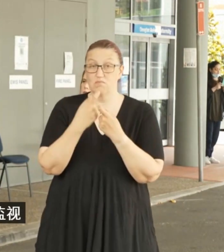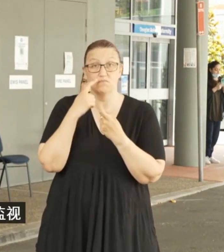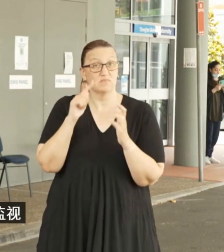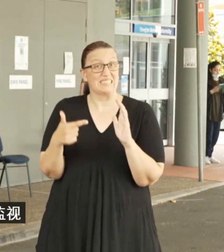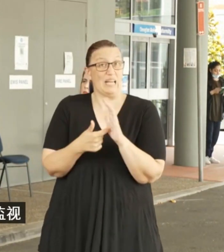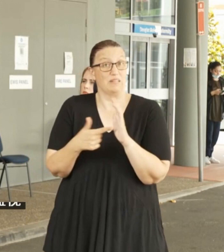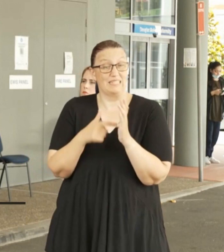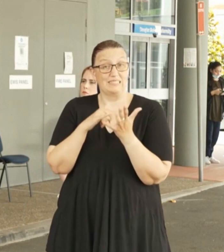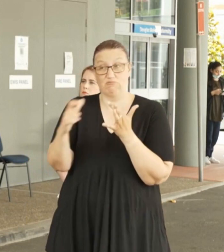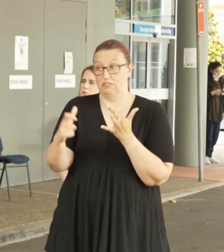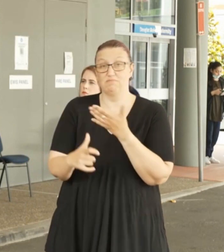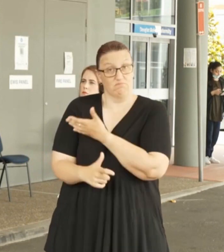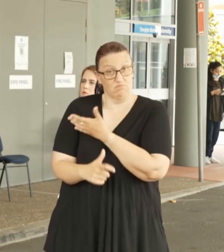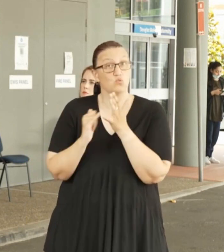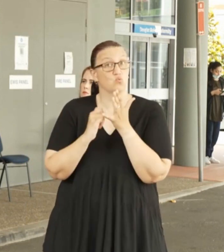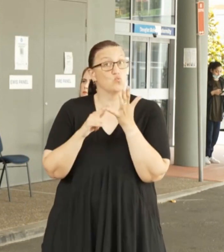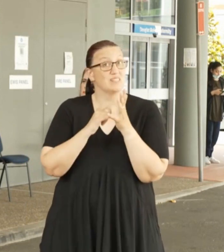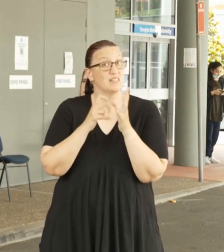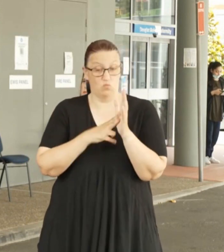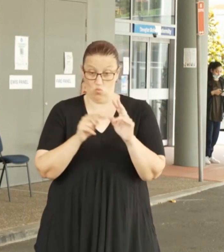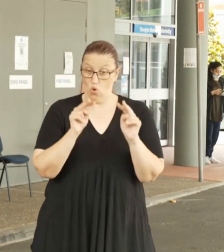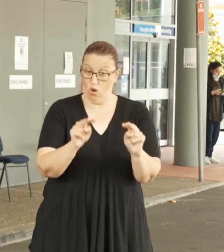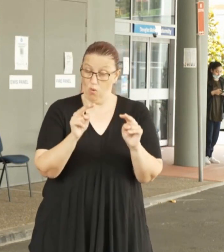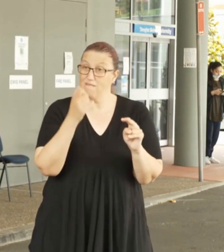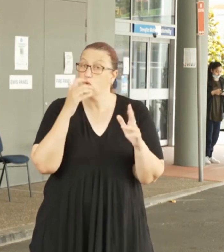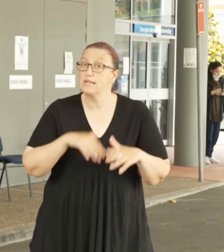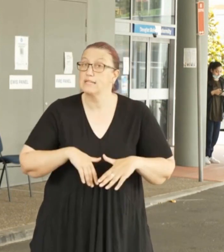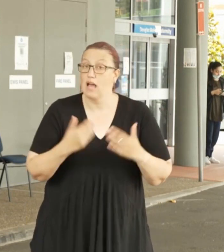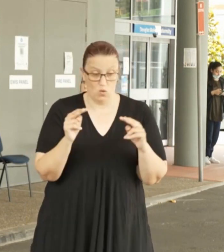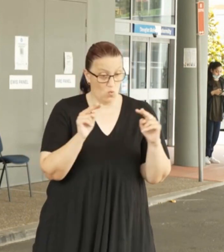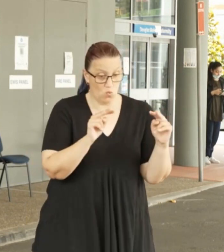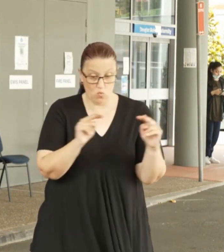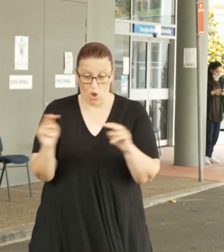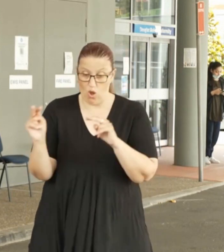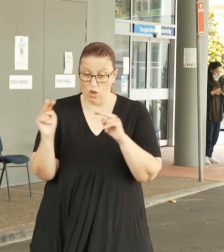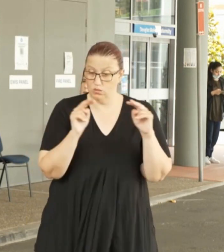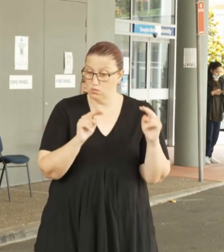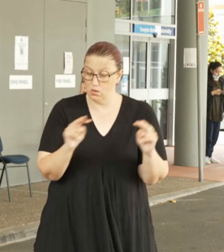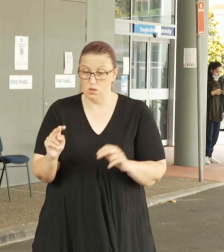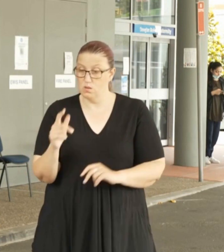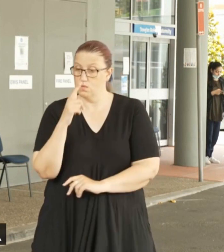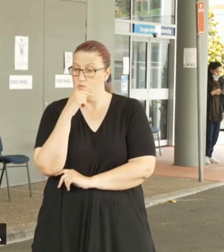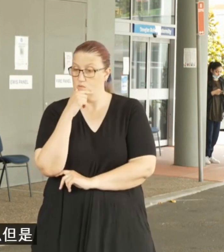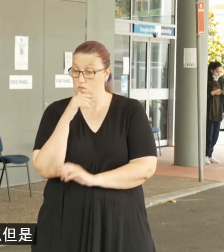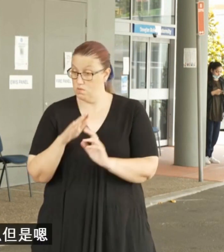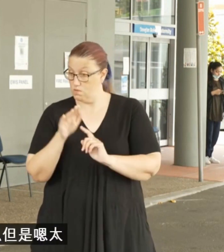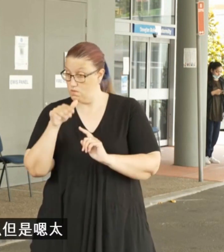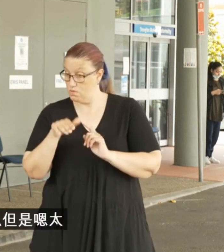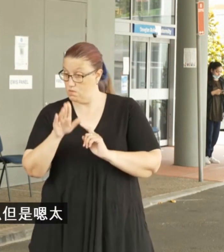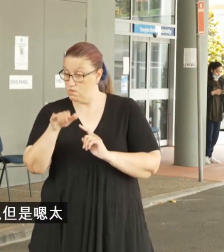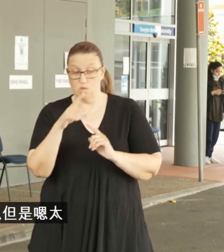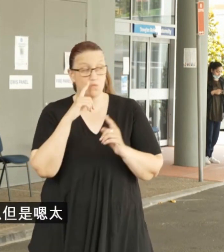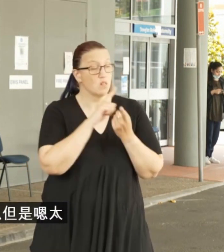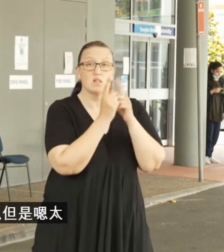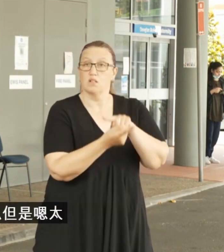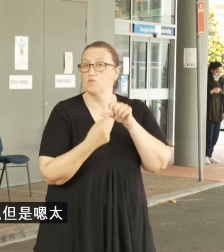figures daily, is watching very, very closely to see what might happen. But it's so